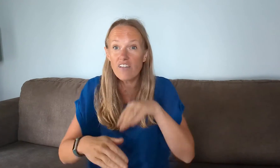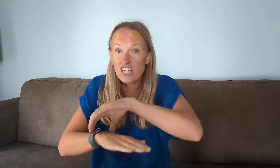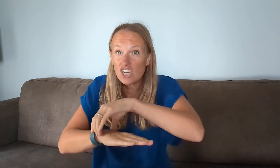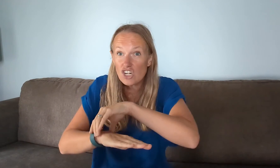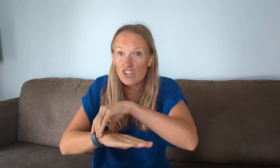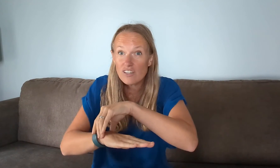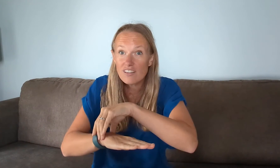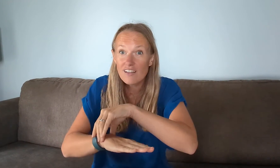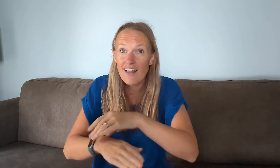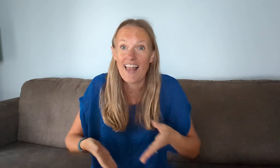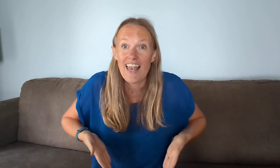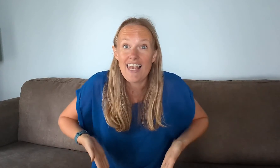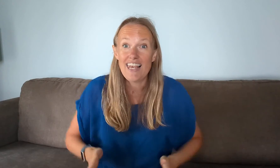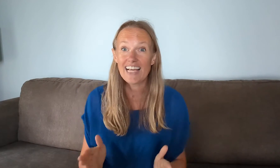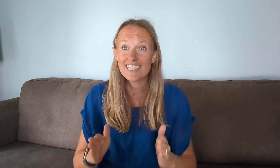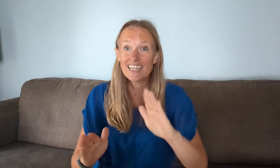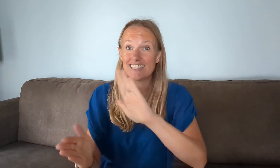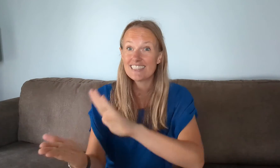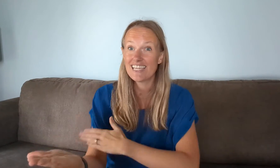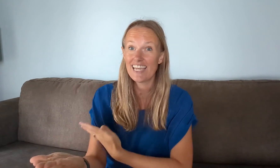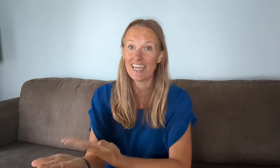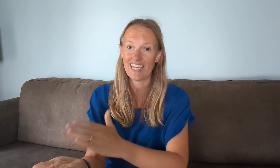the earth, let us sing.